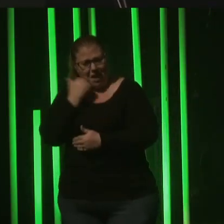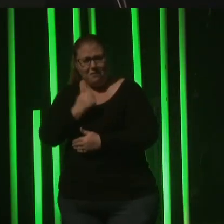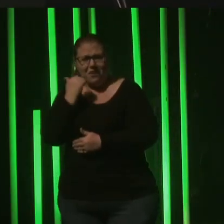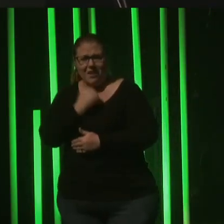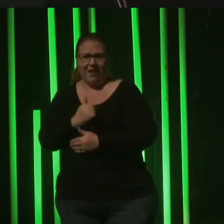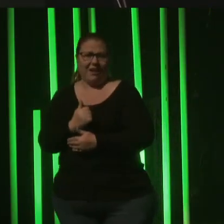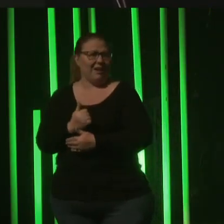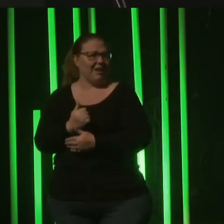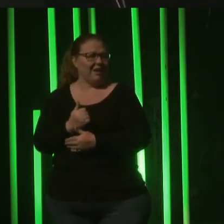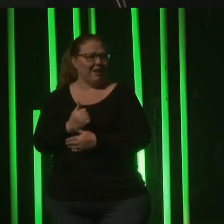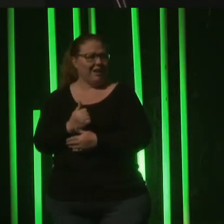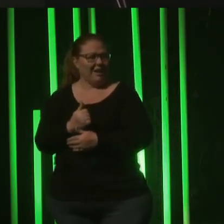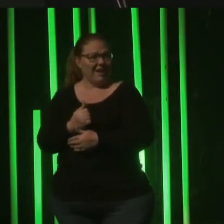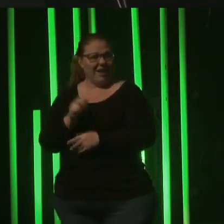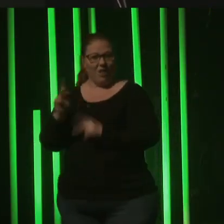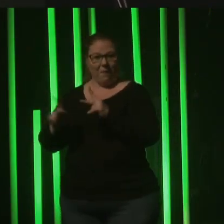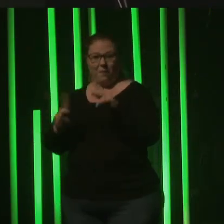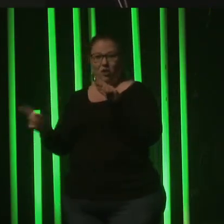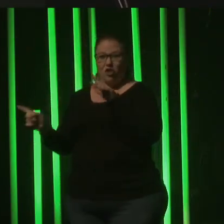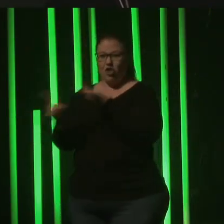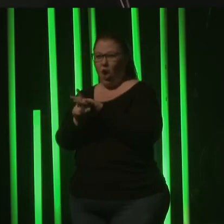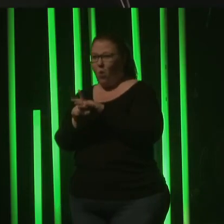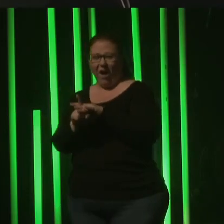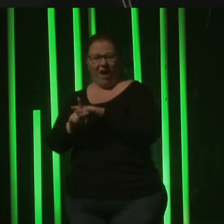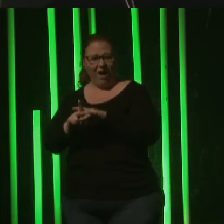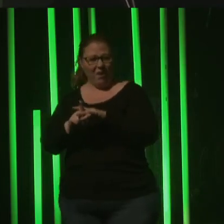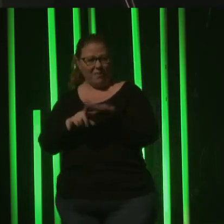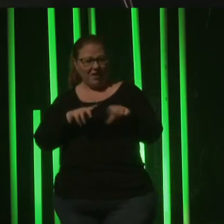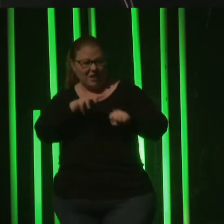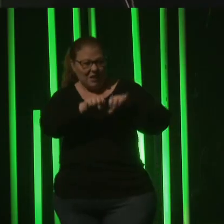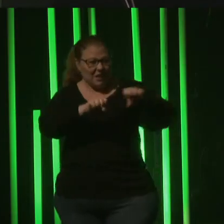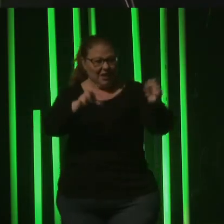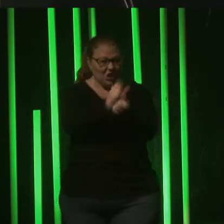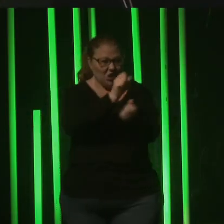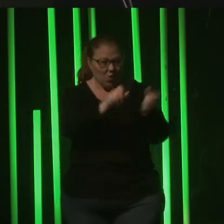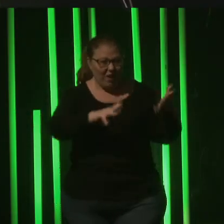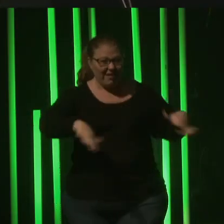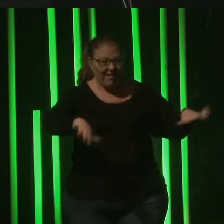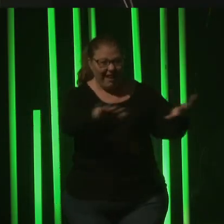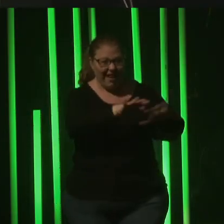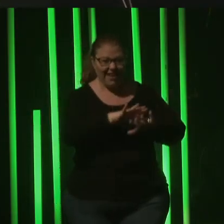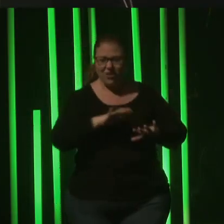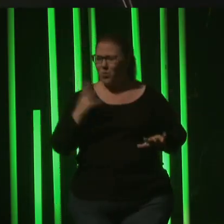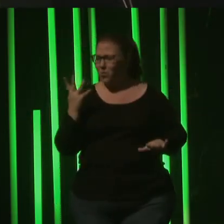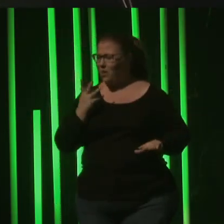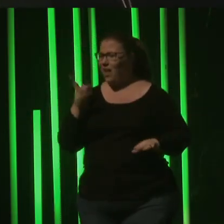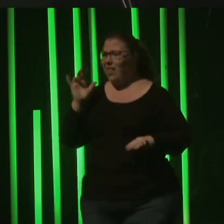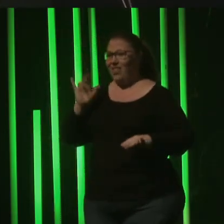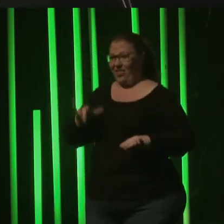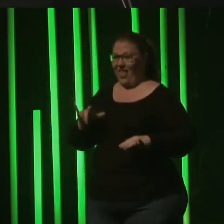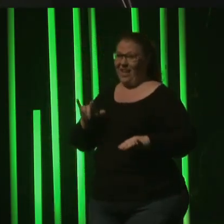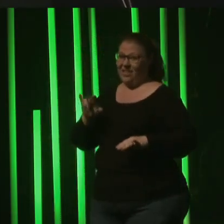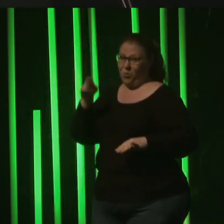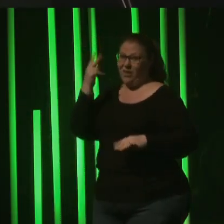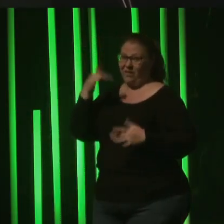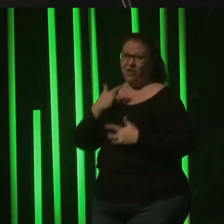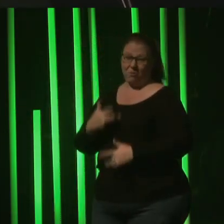day, they show up and they destroy the people in their land. That's a reason to be